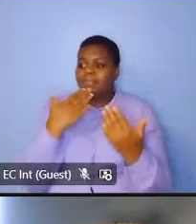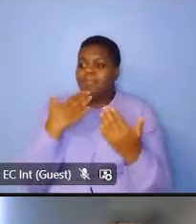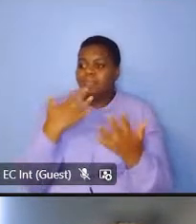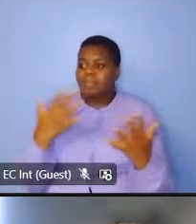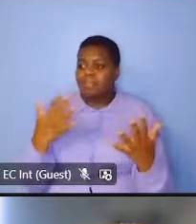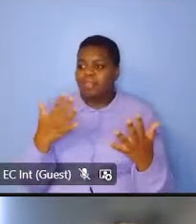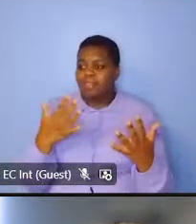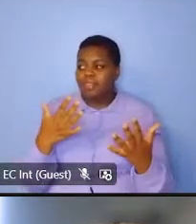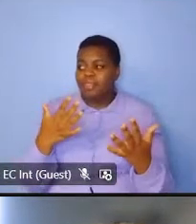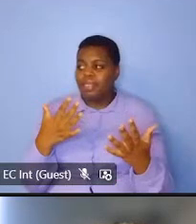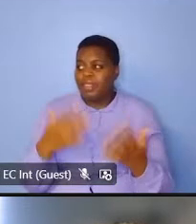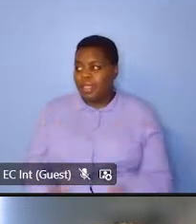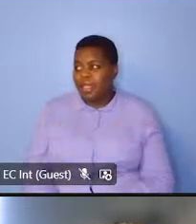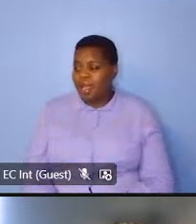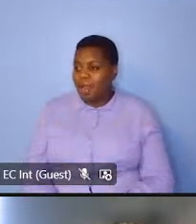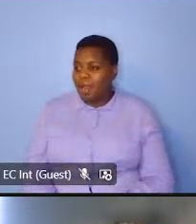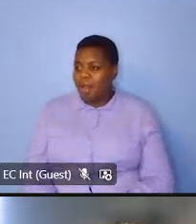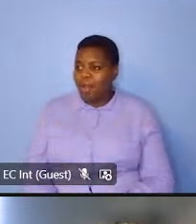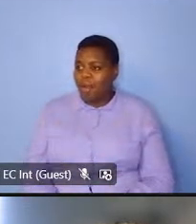Just